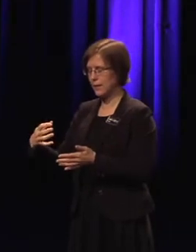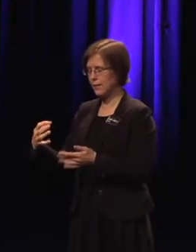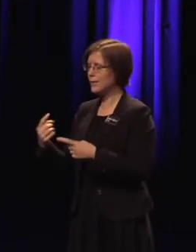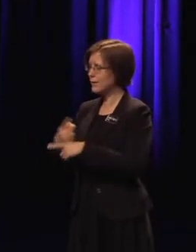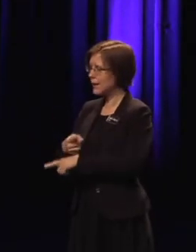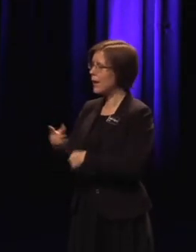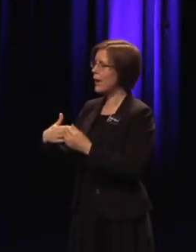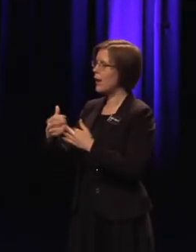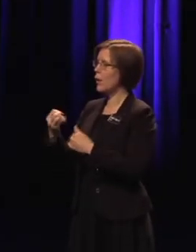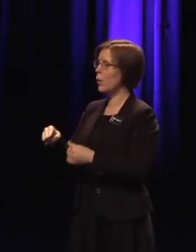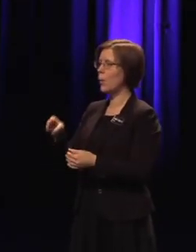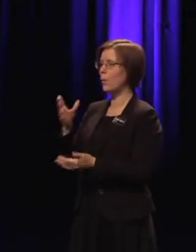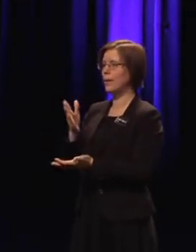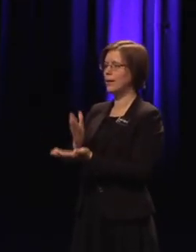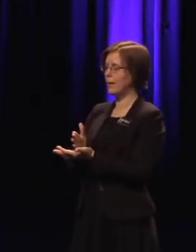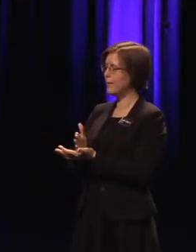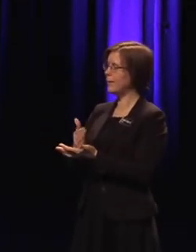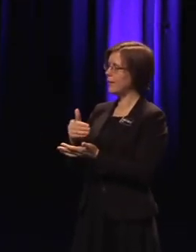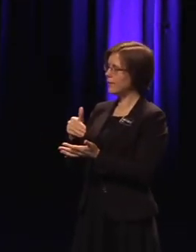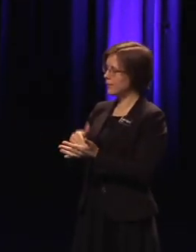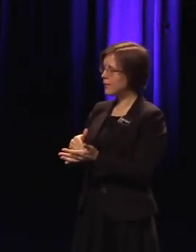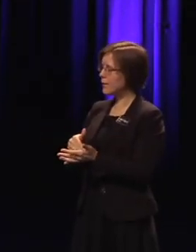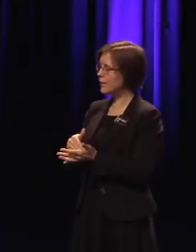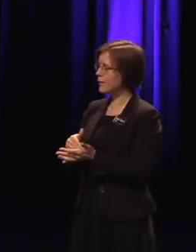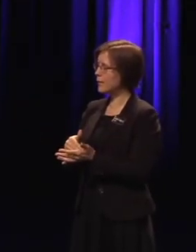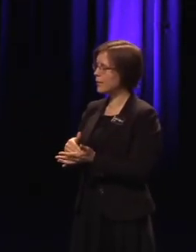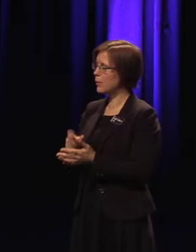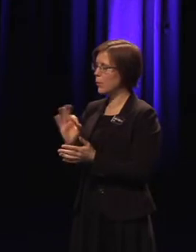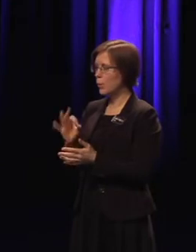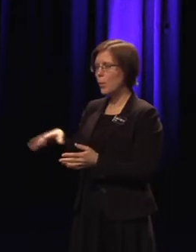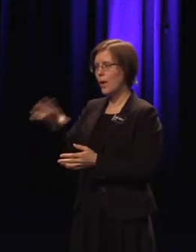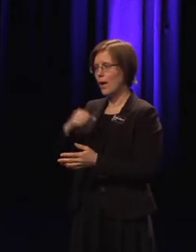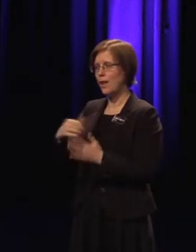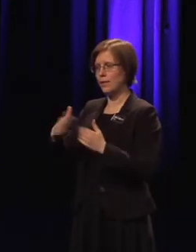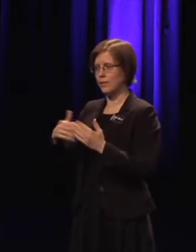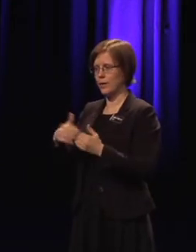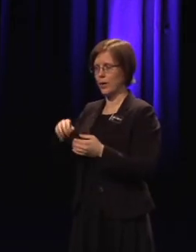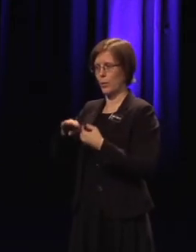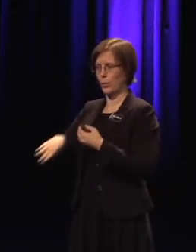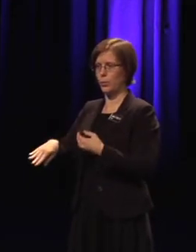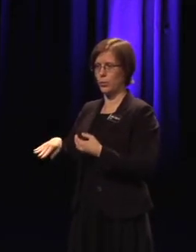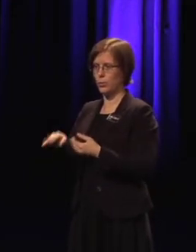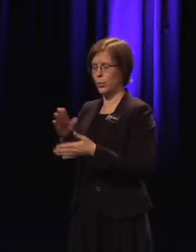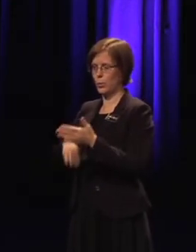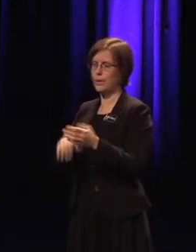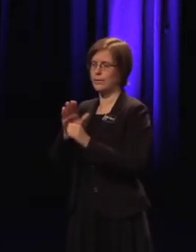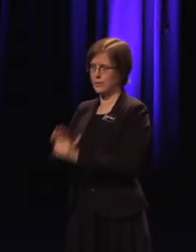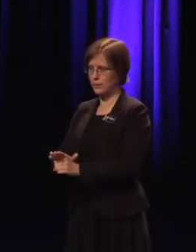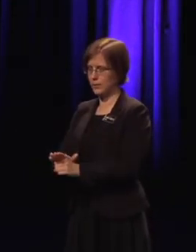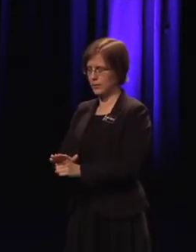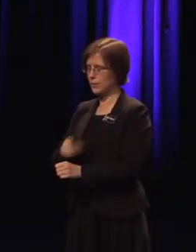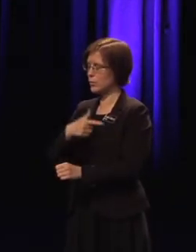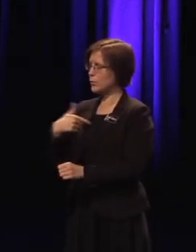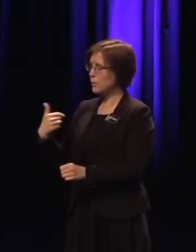are rights to which all are entitled without discrimination. And anything we do in the name